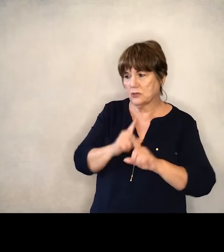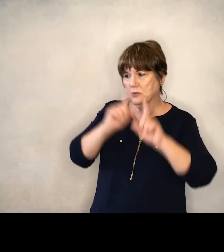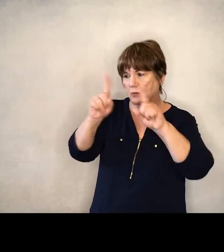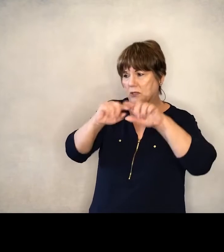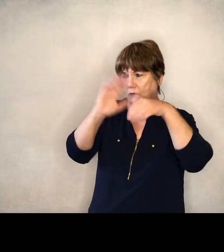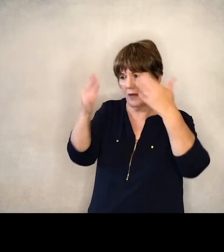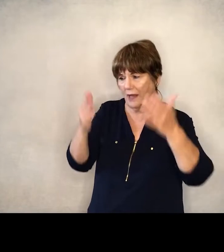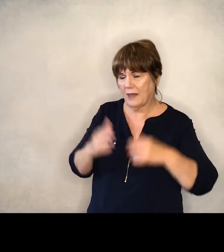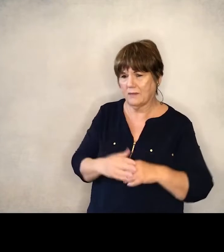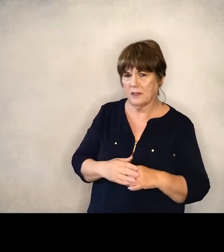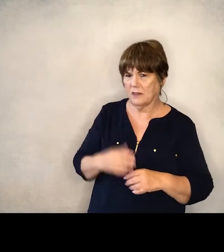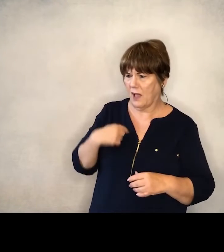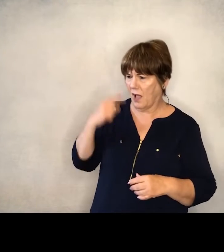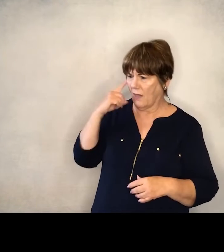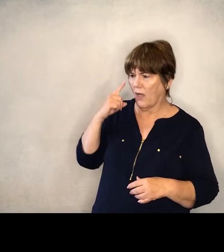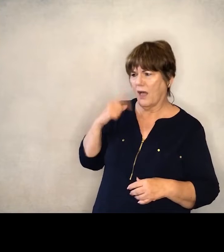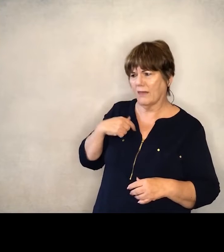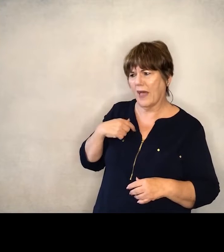way to recruit.